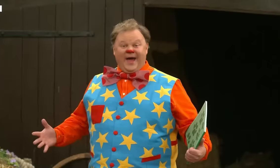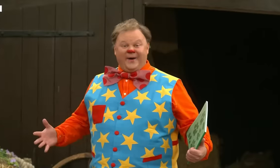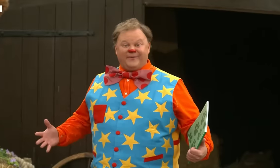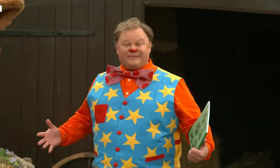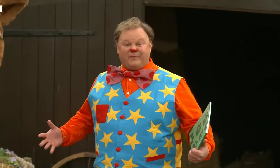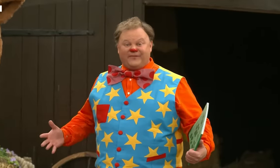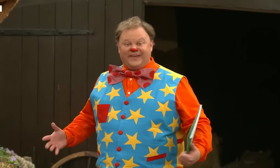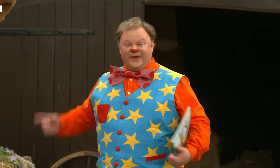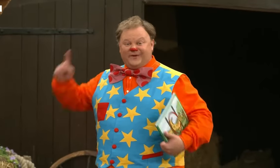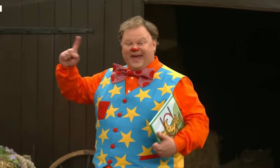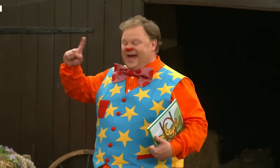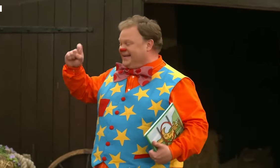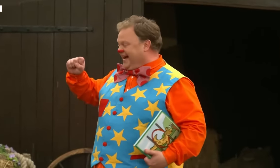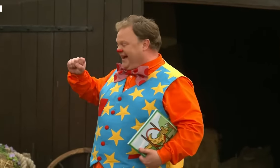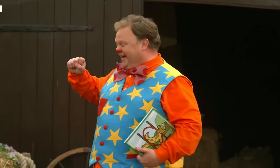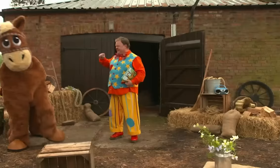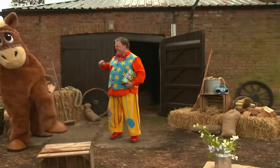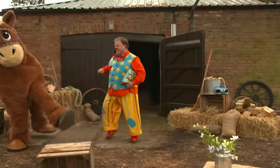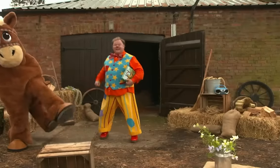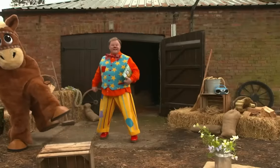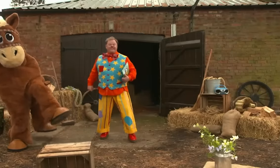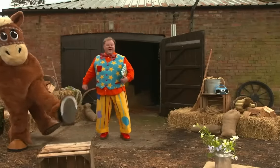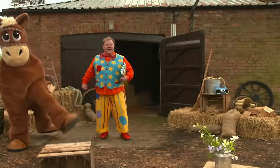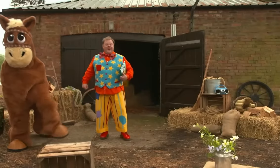Wow, Spotty, you can dance. Let's go.